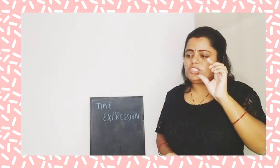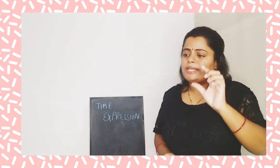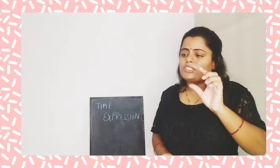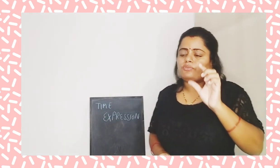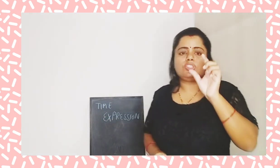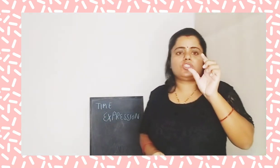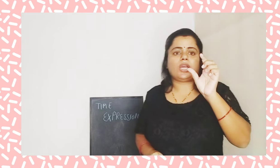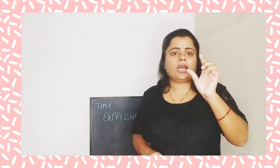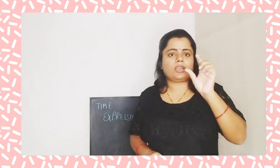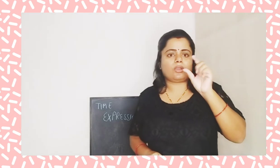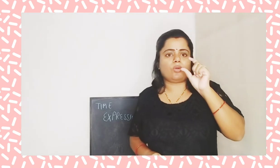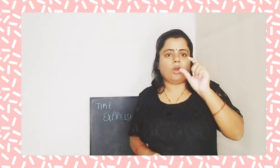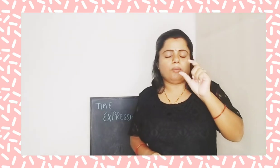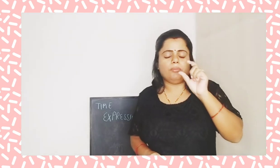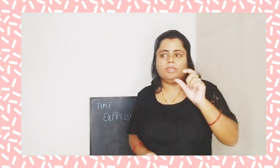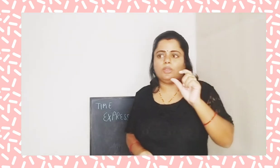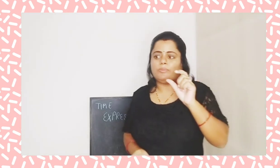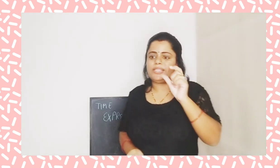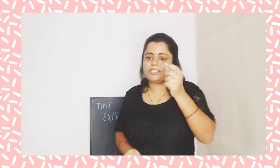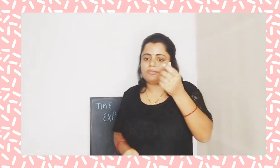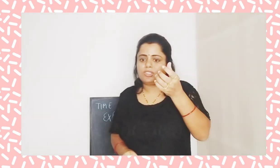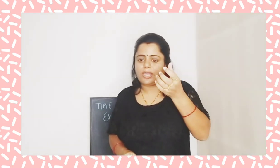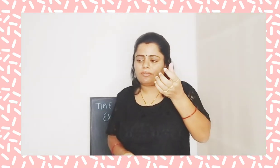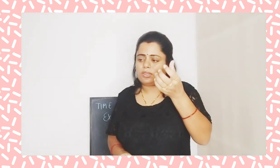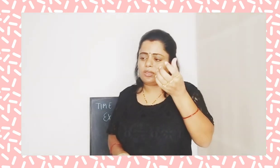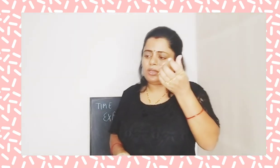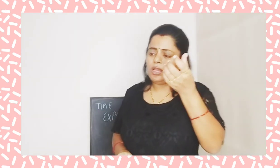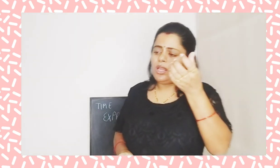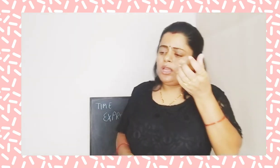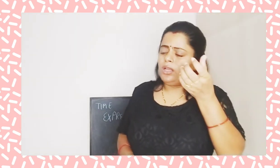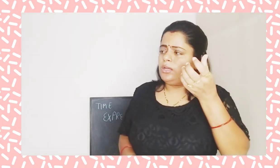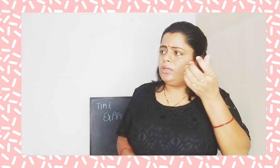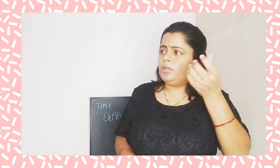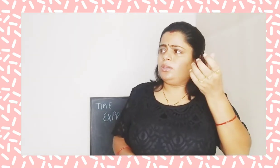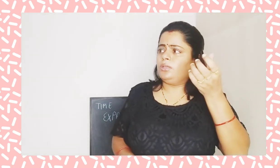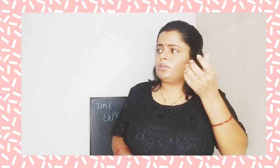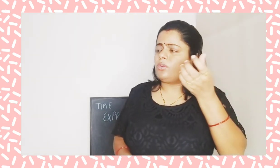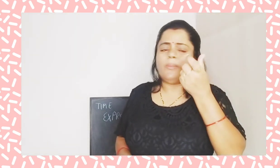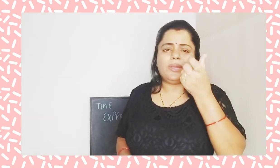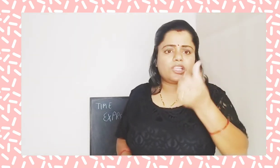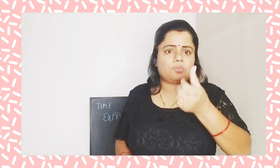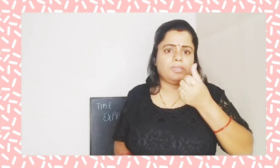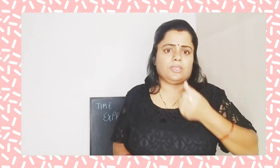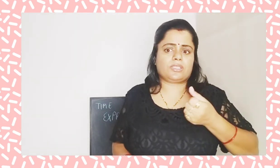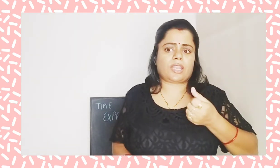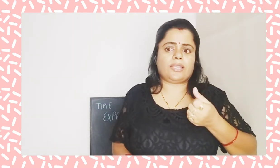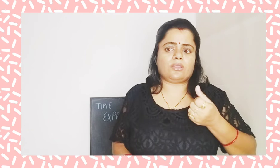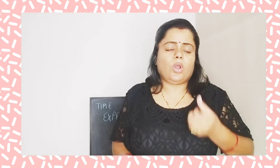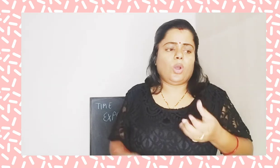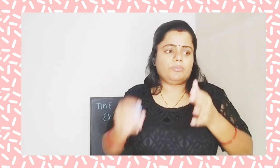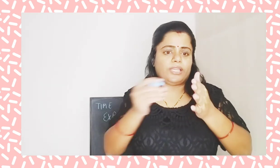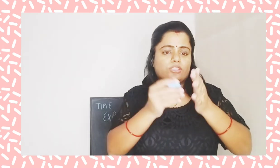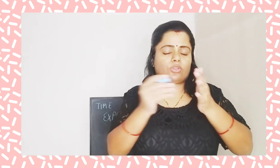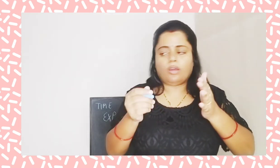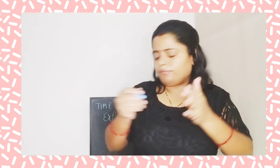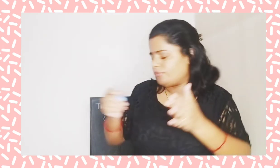objects which are common, objects which have the common experience, right? Objects of